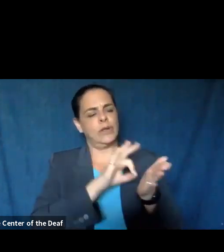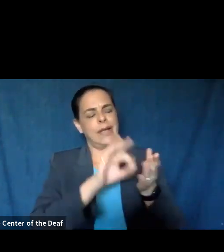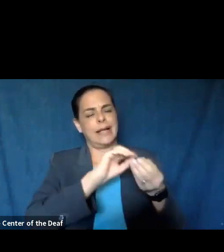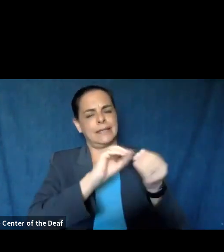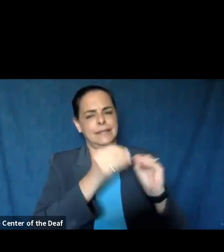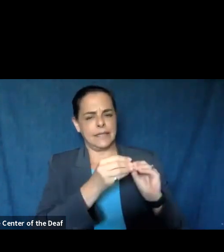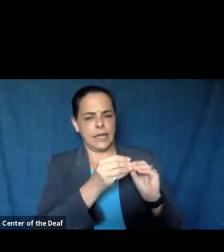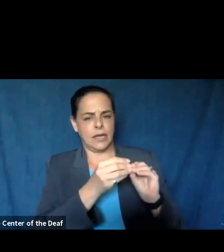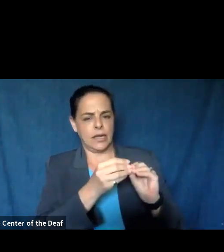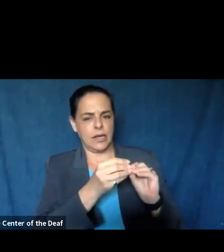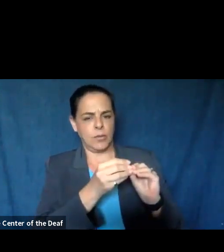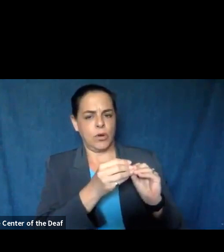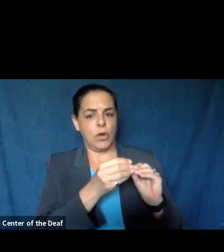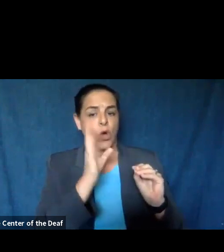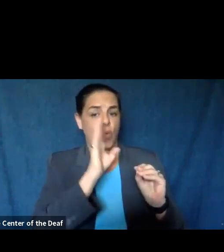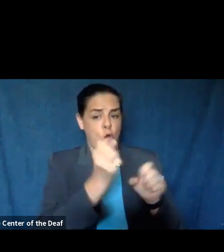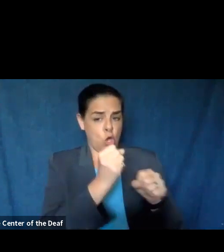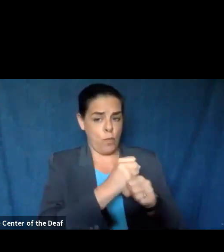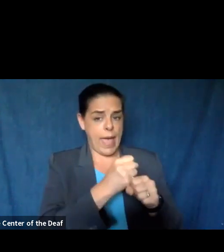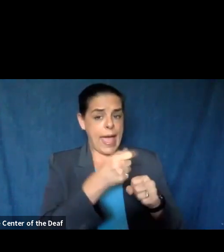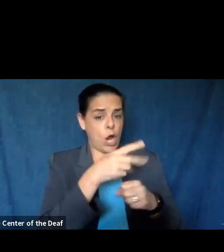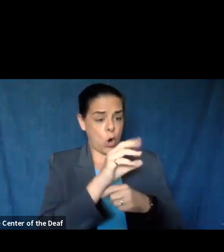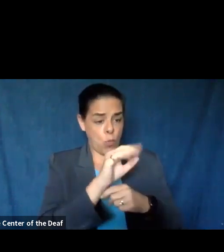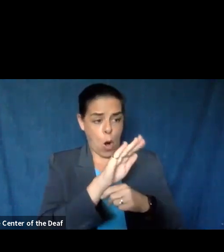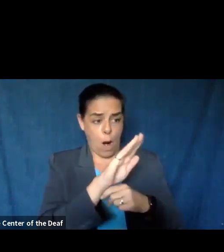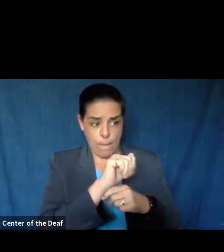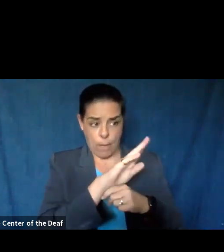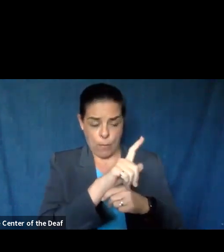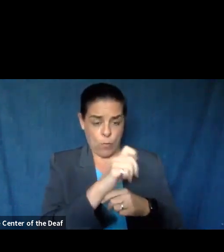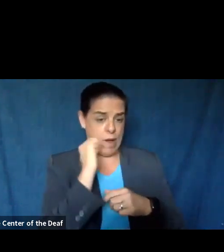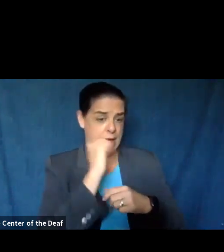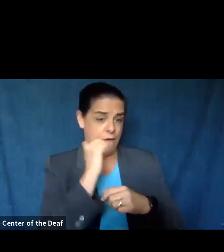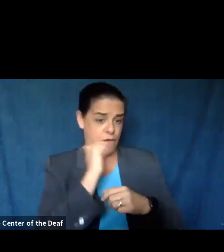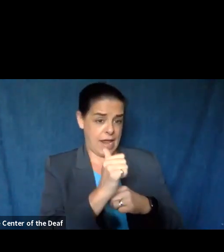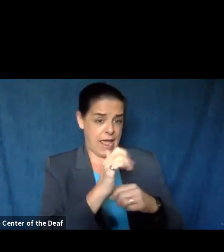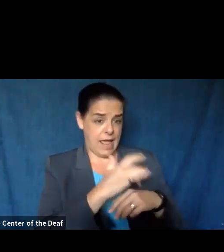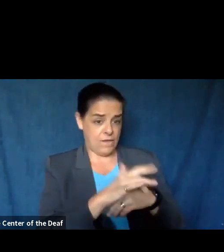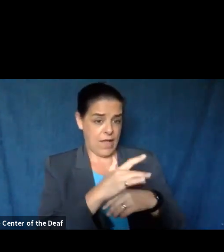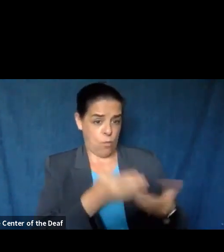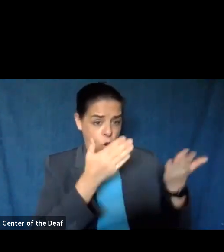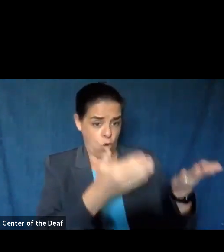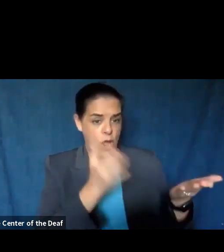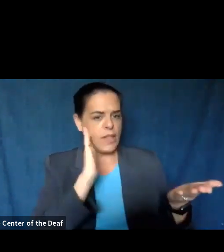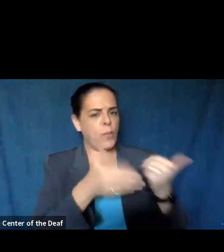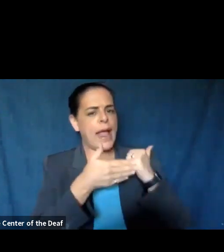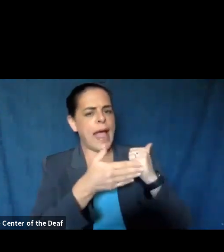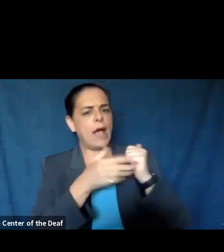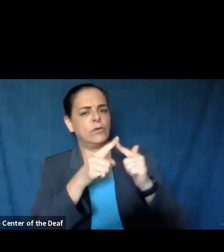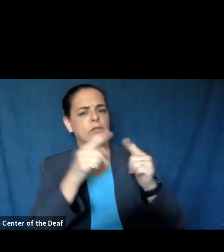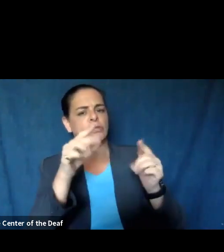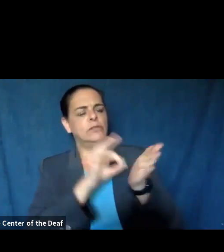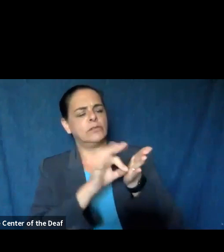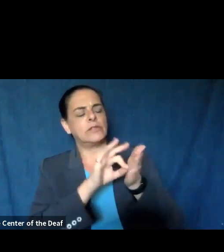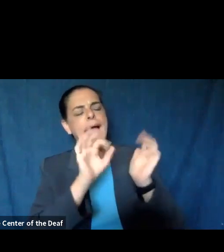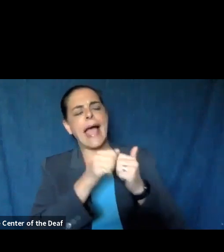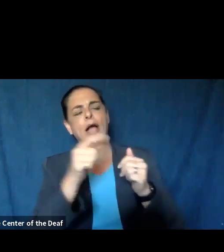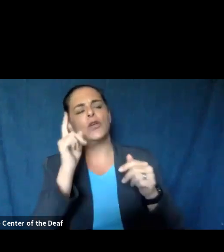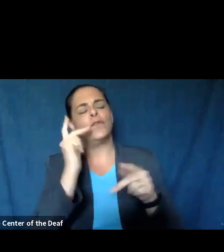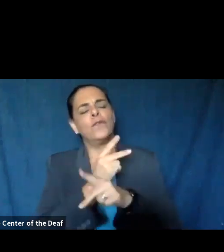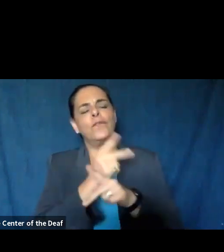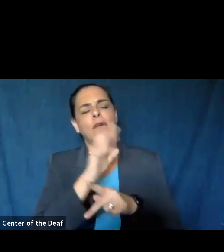will you make daily probable case counts available indexed by date? It would be helpful for tracking how you calculate new cases.